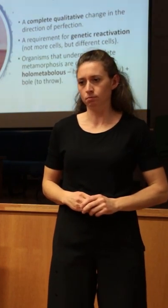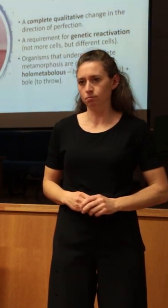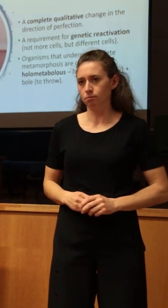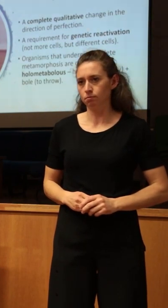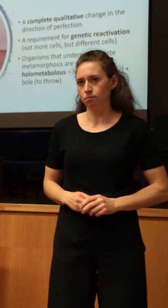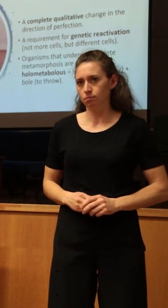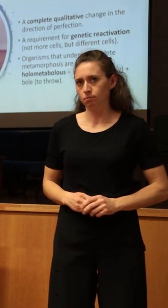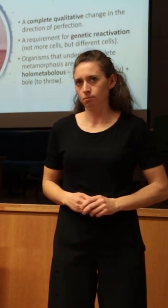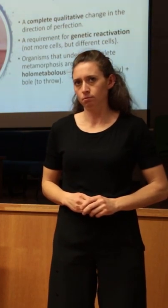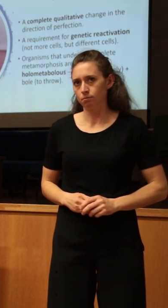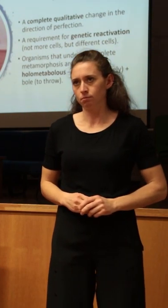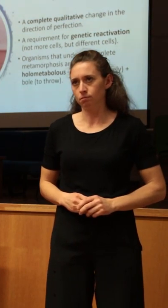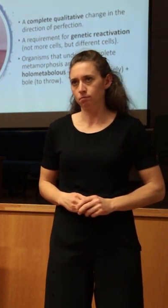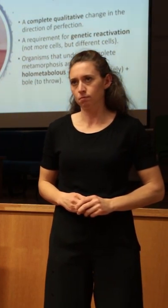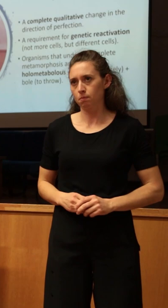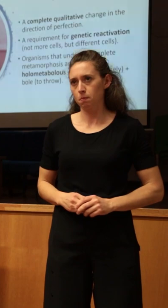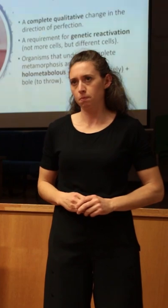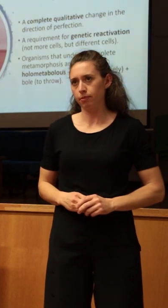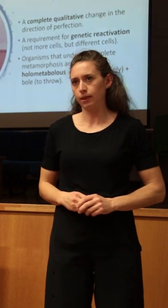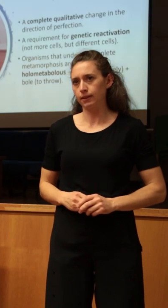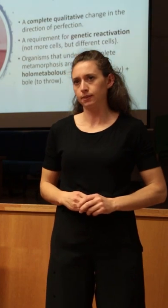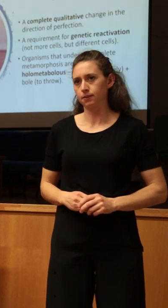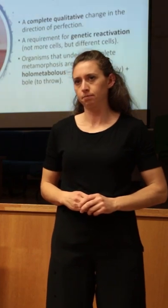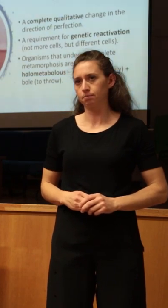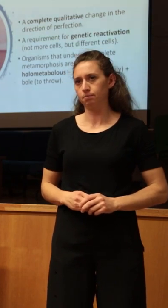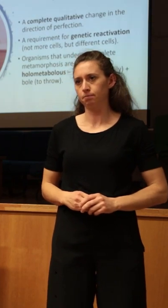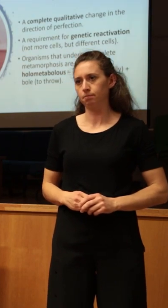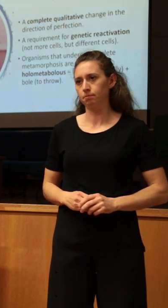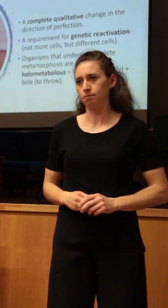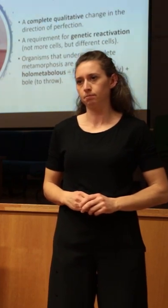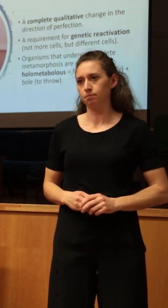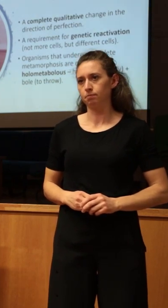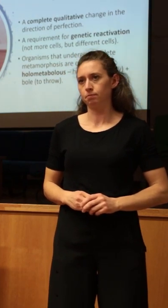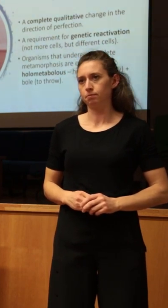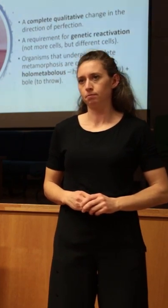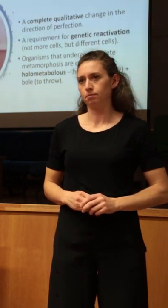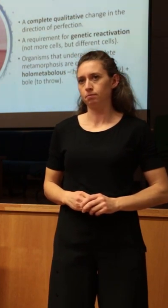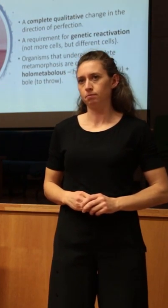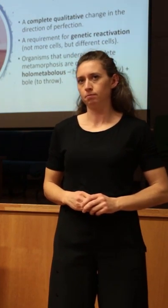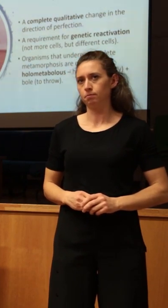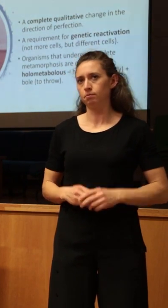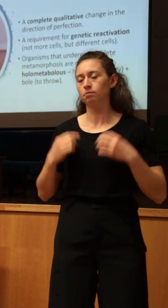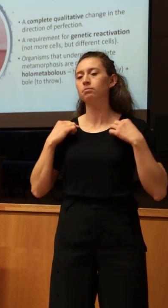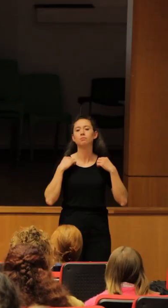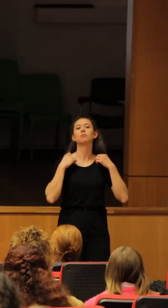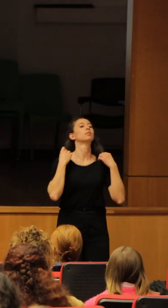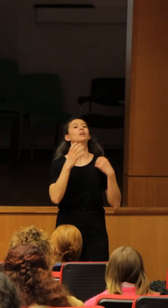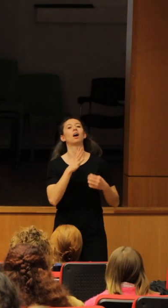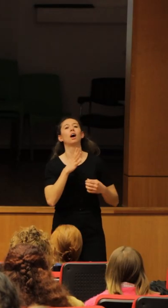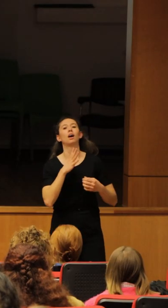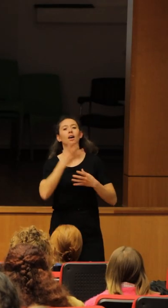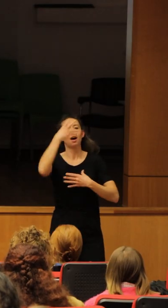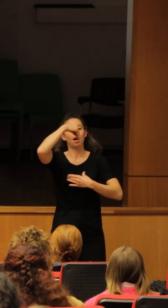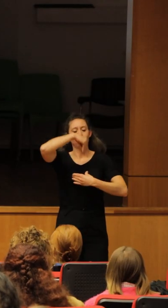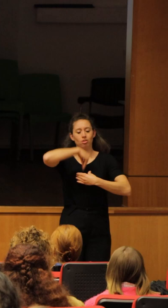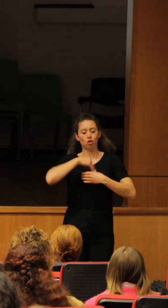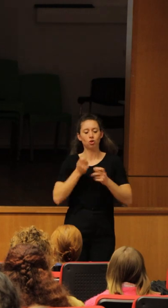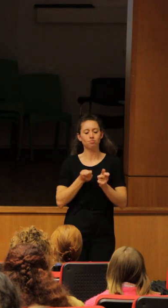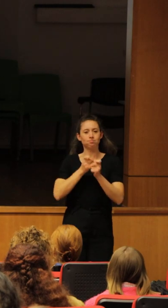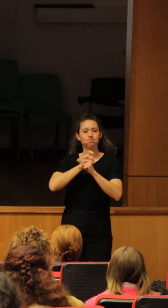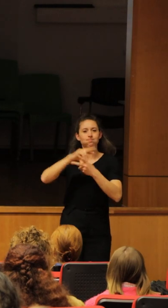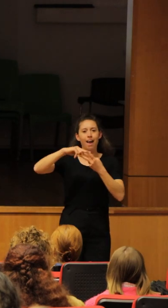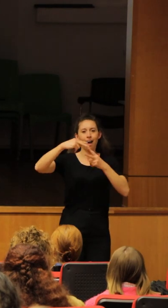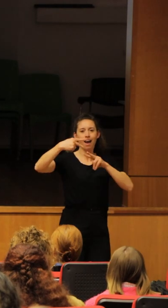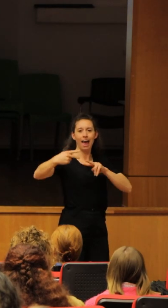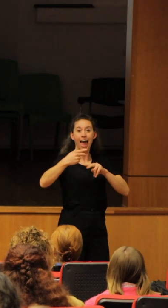DNA of a butterfly is completely different from the one of the worm. Hay una completa transformación